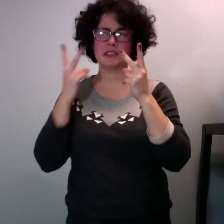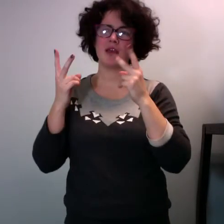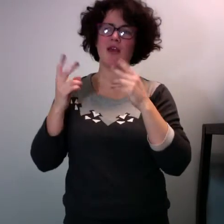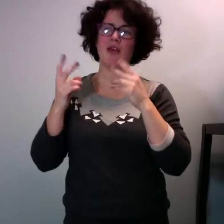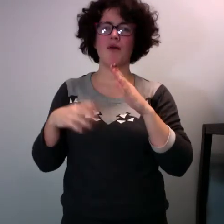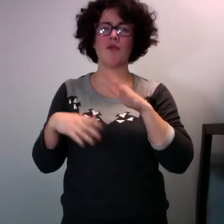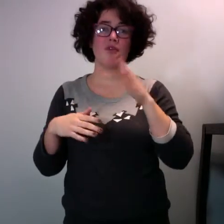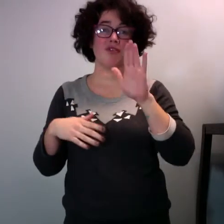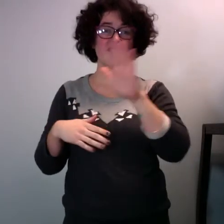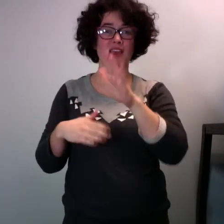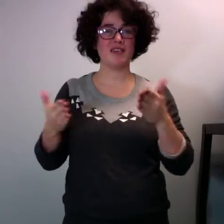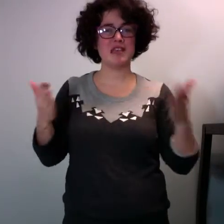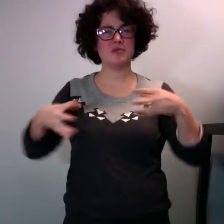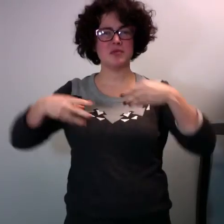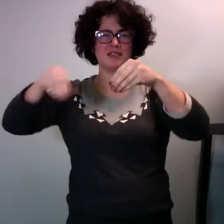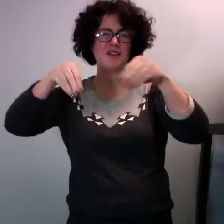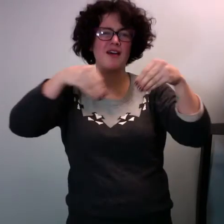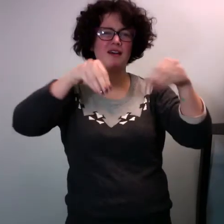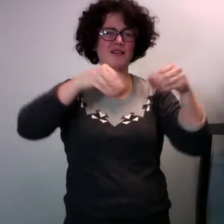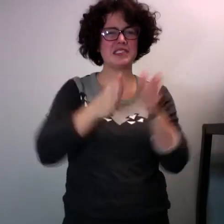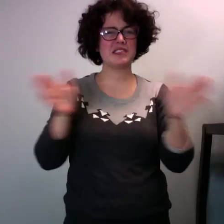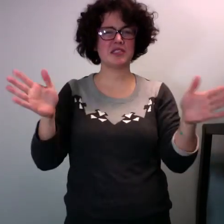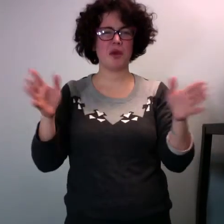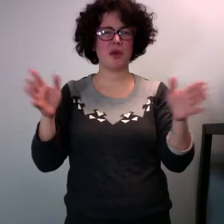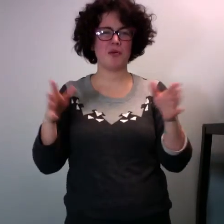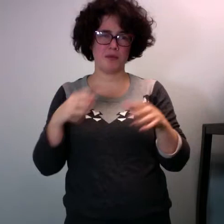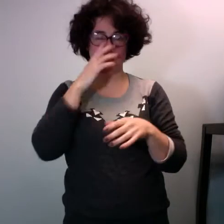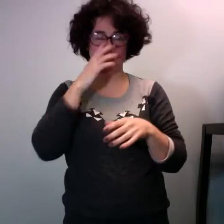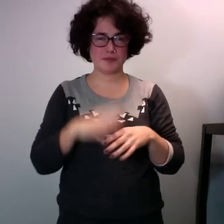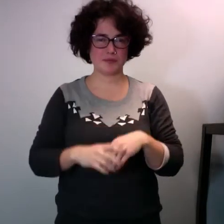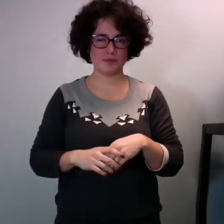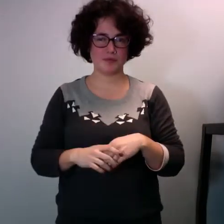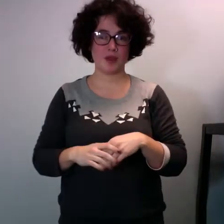to the general public, and so many of the things were lost to the family.